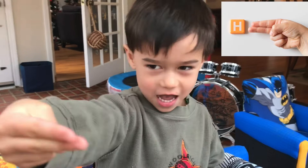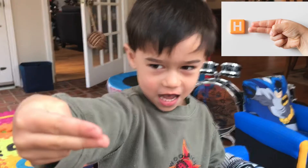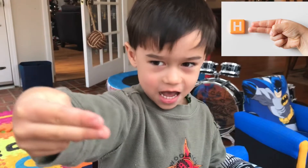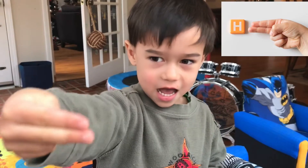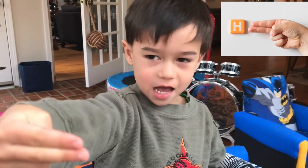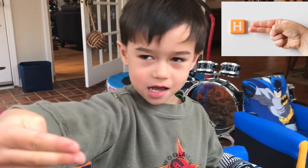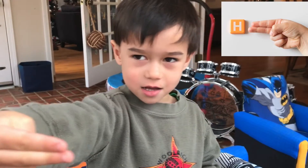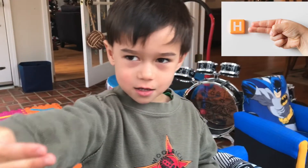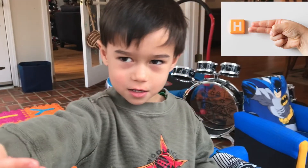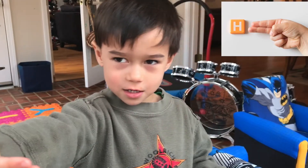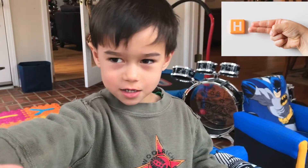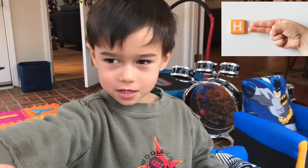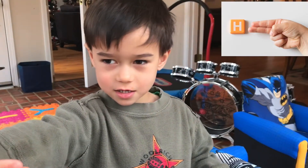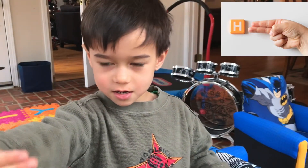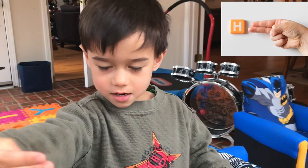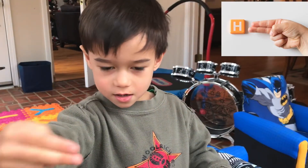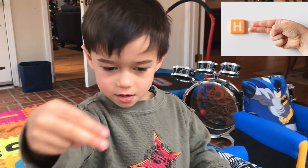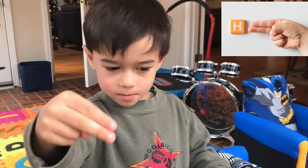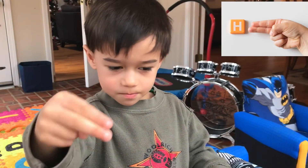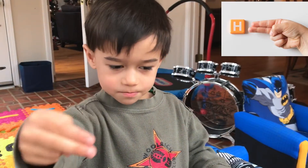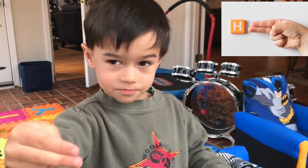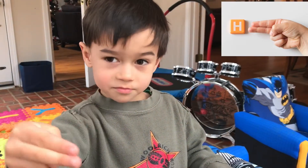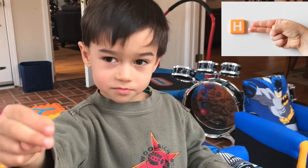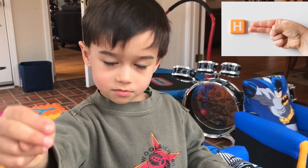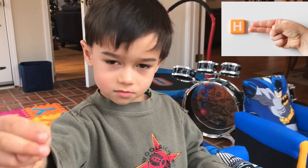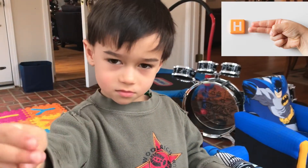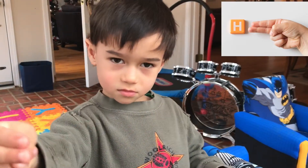H. And what's the sound of H? Ha, ha,